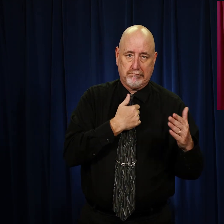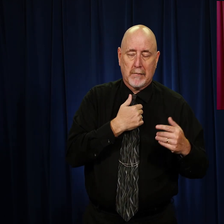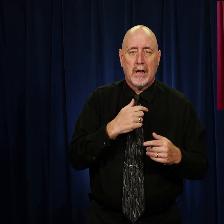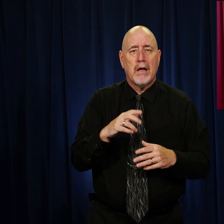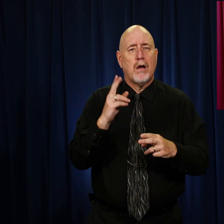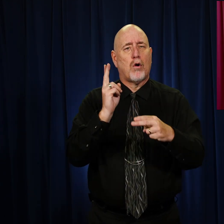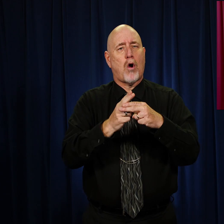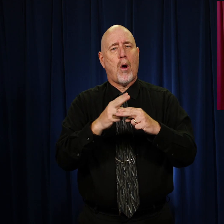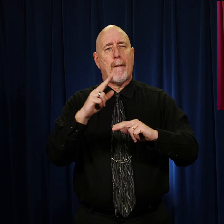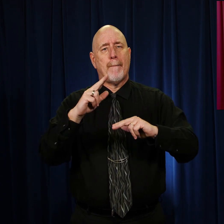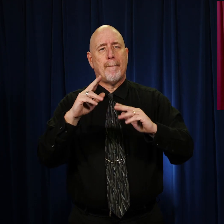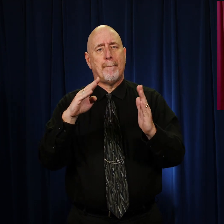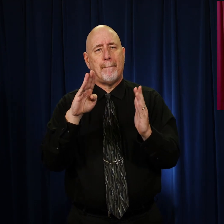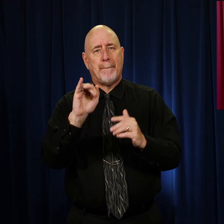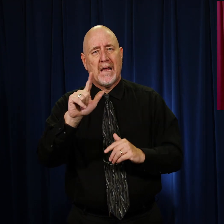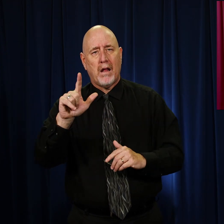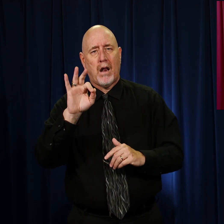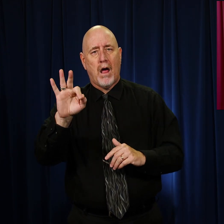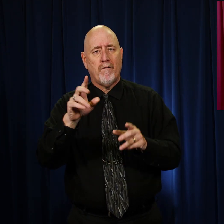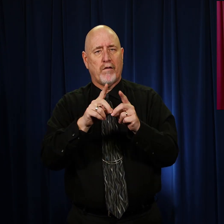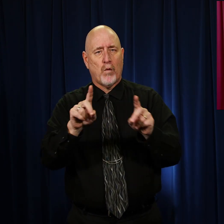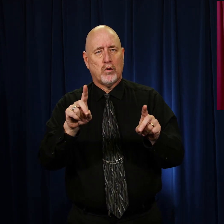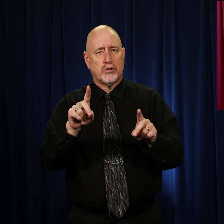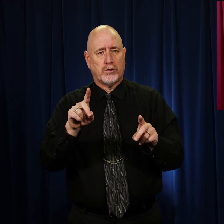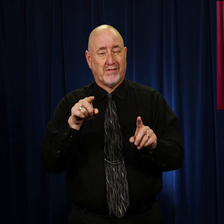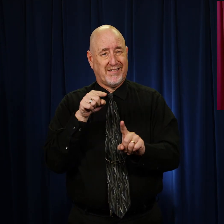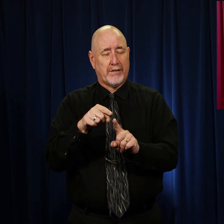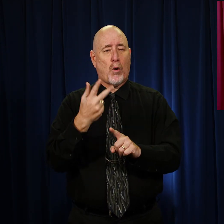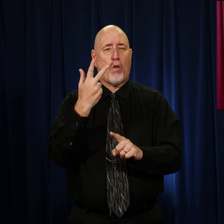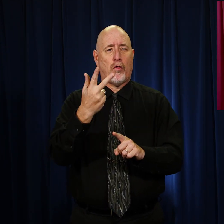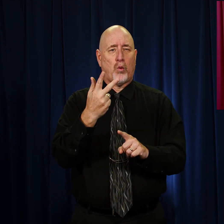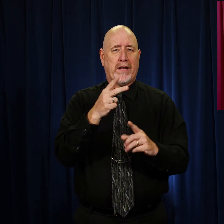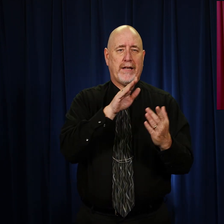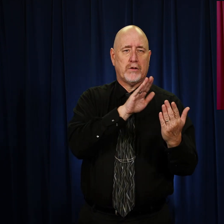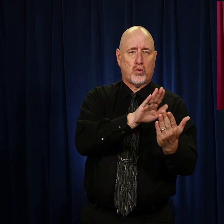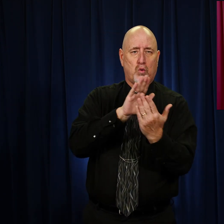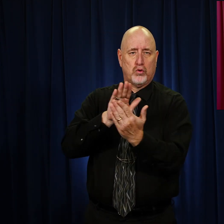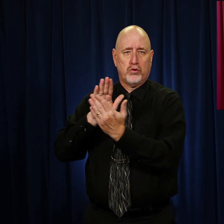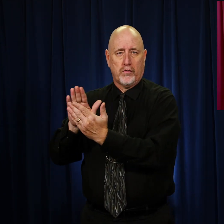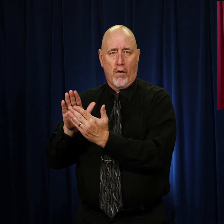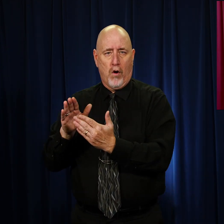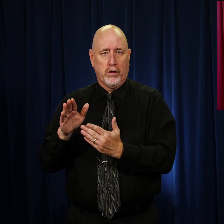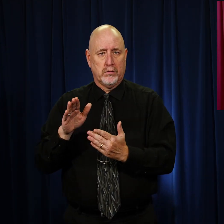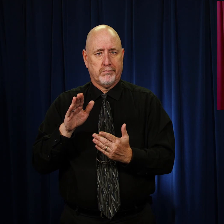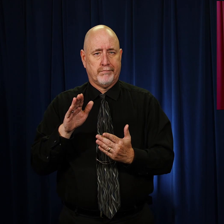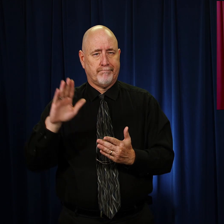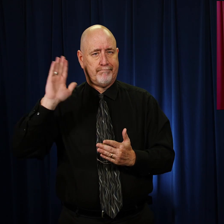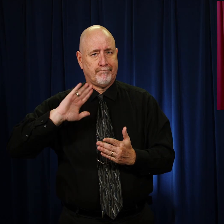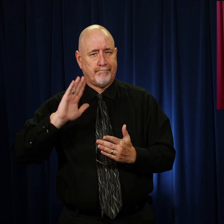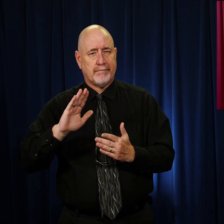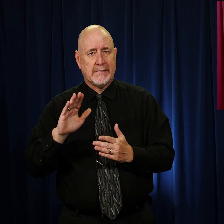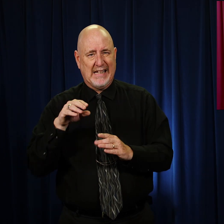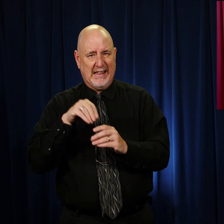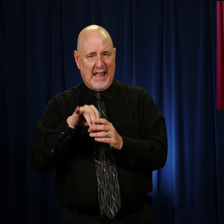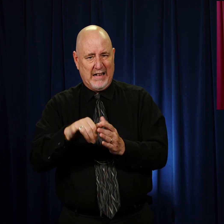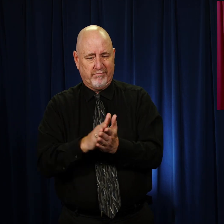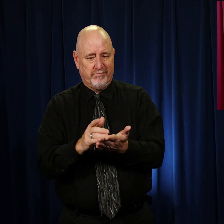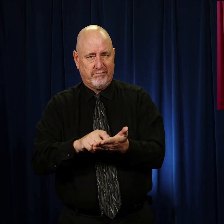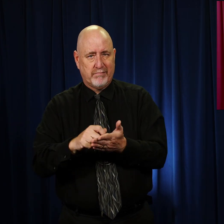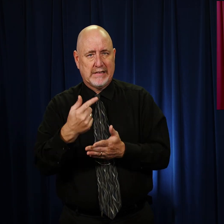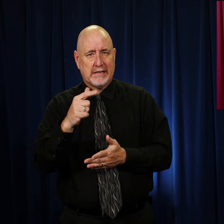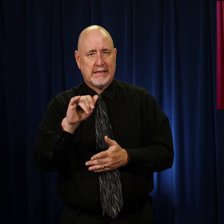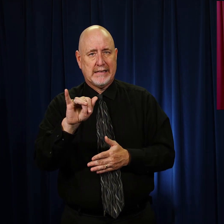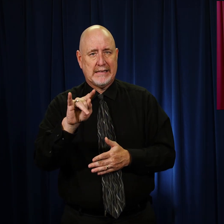that was entitled Bill of Divorcement. There were three schools of thought that were found in the Gittin.